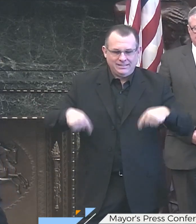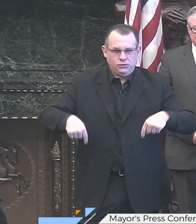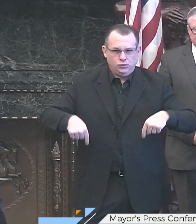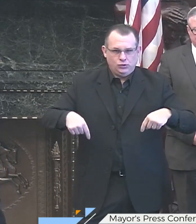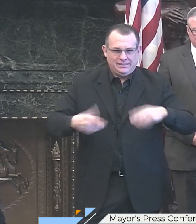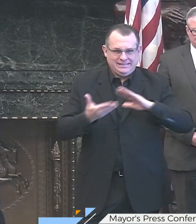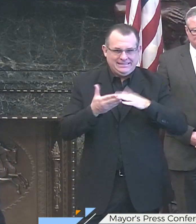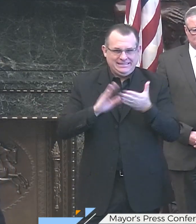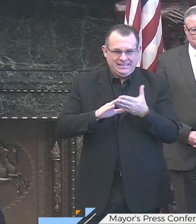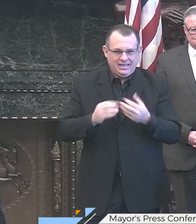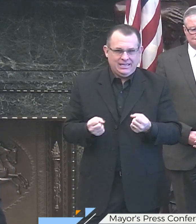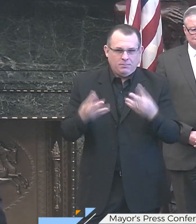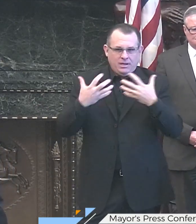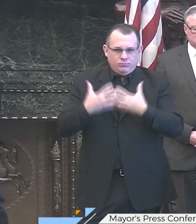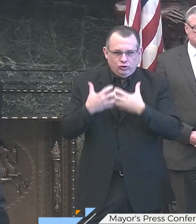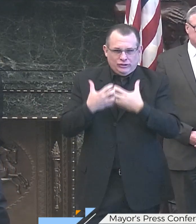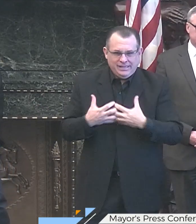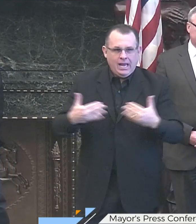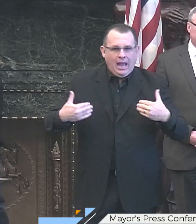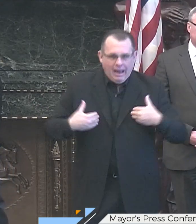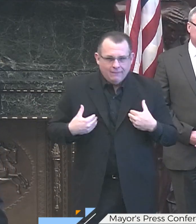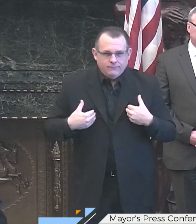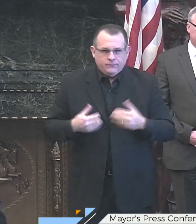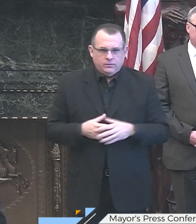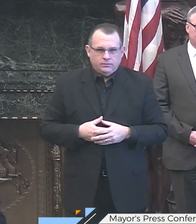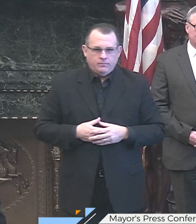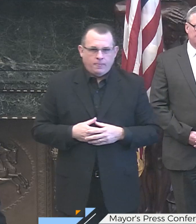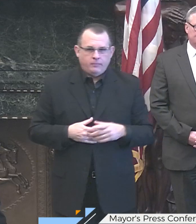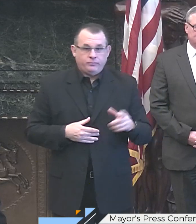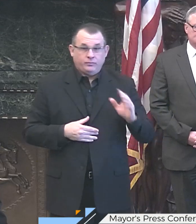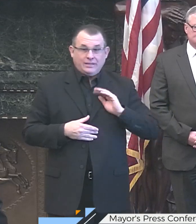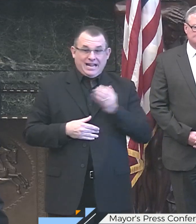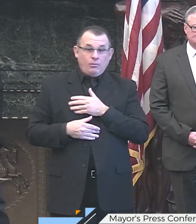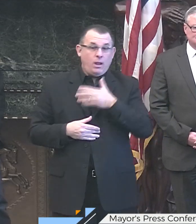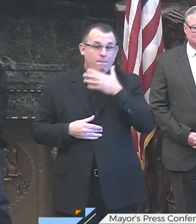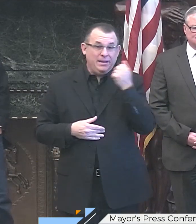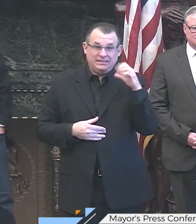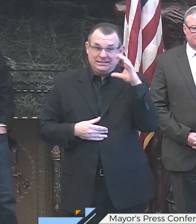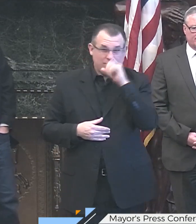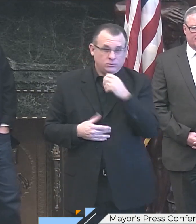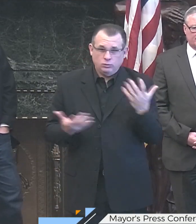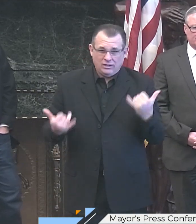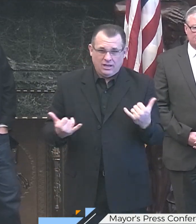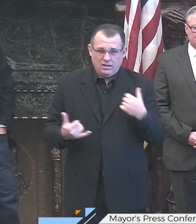So our best estimate for the city of Philadelphia is 700 ventilators here now.